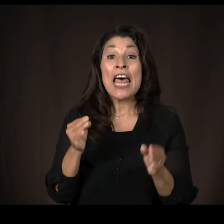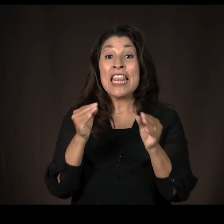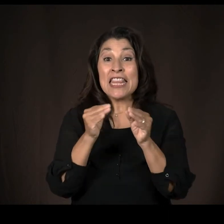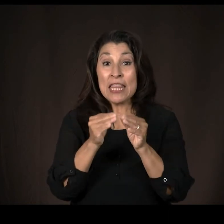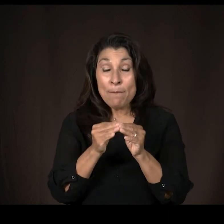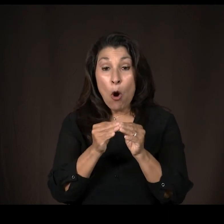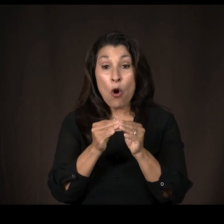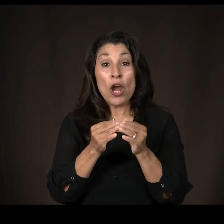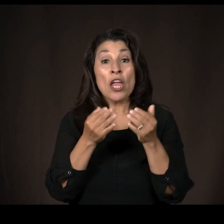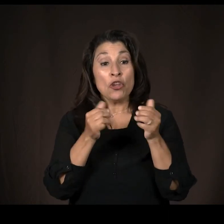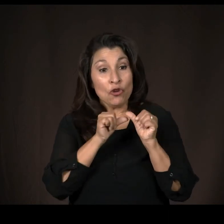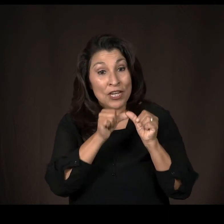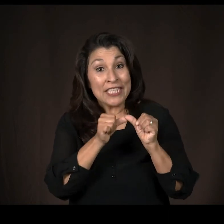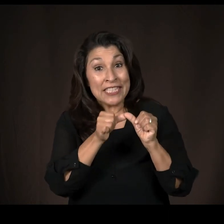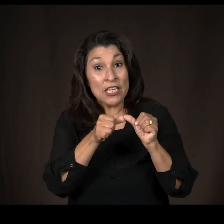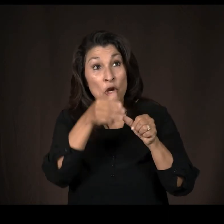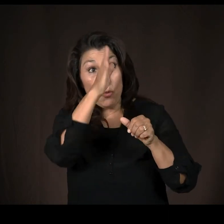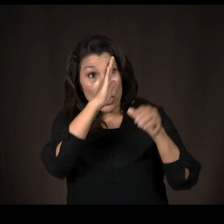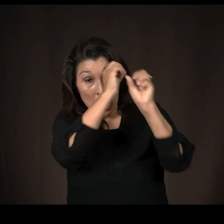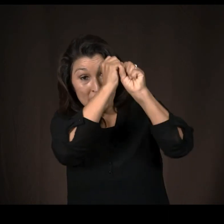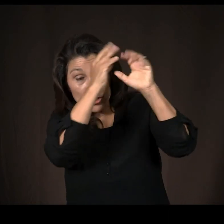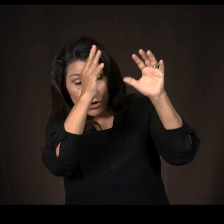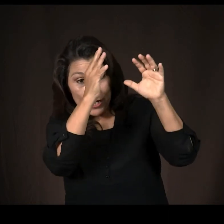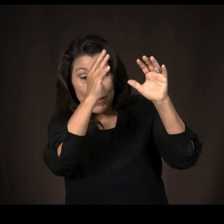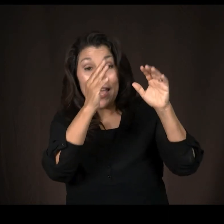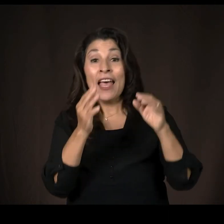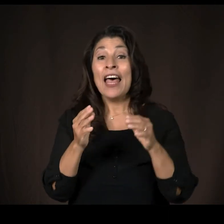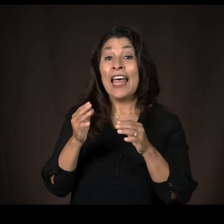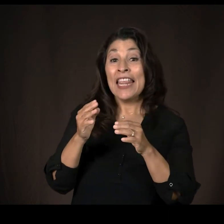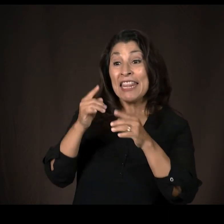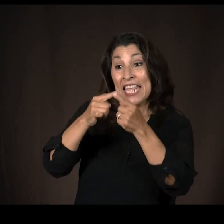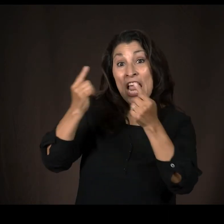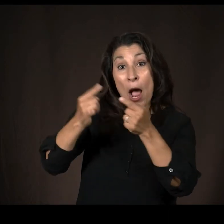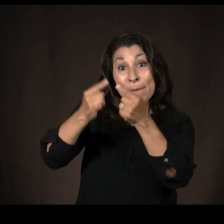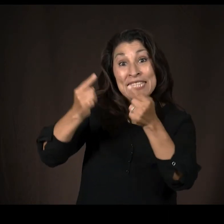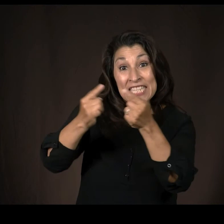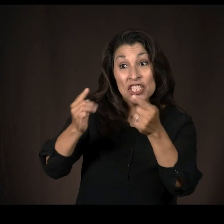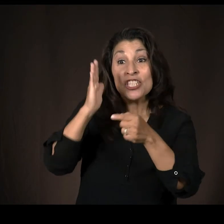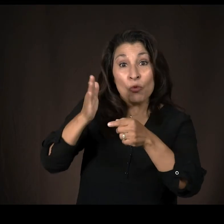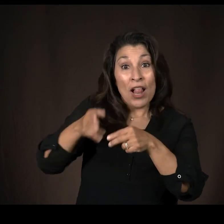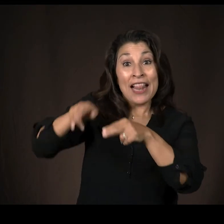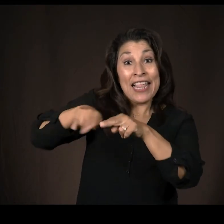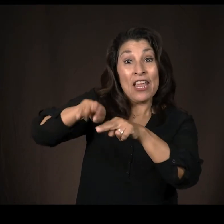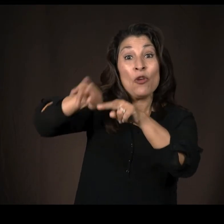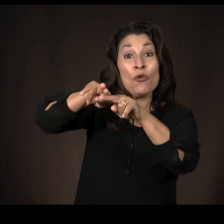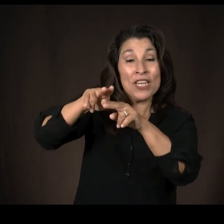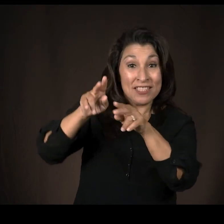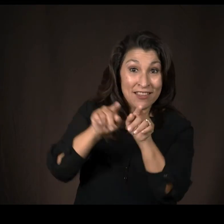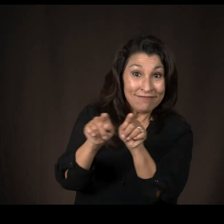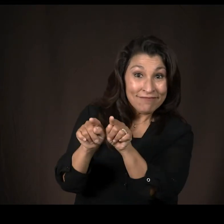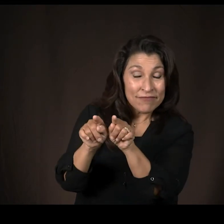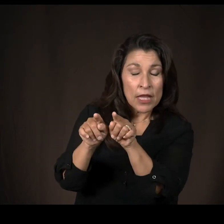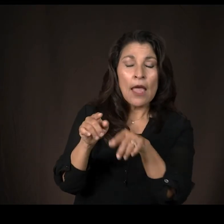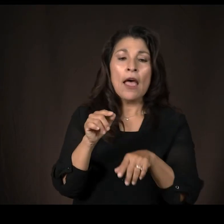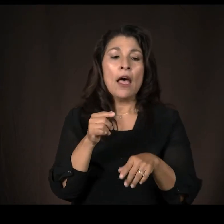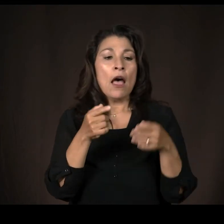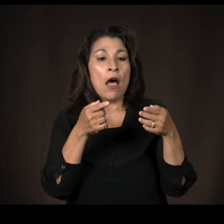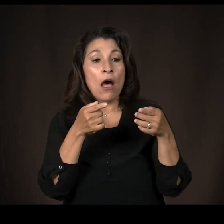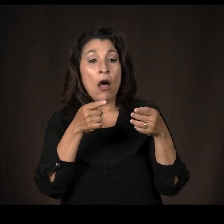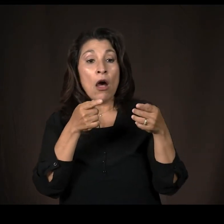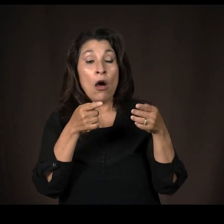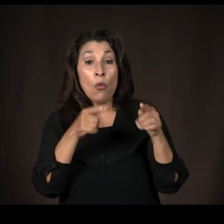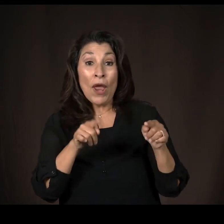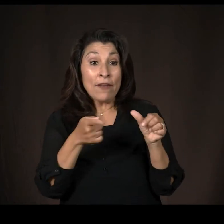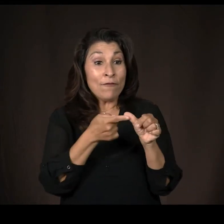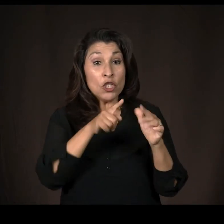farther you go with God's dream, the more likely the opposition will grow too. I didn't have a whole lot of opposition when I